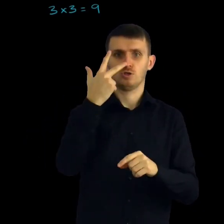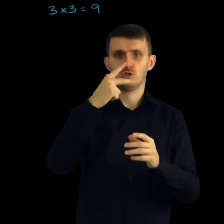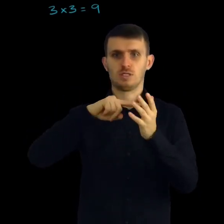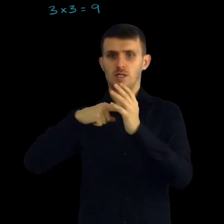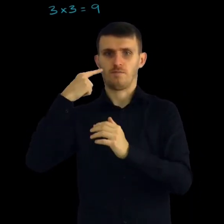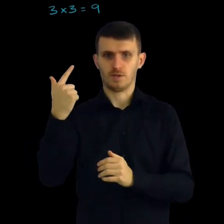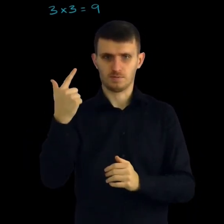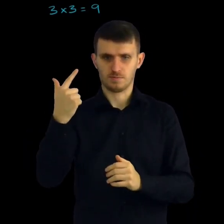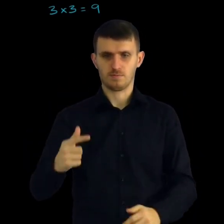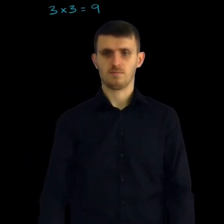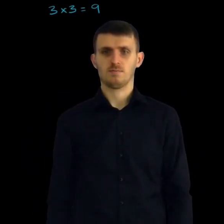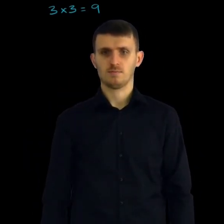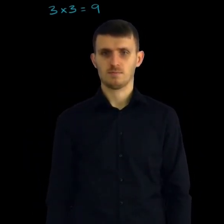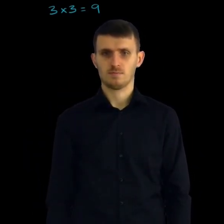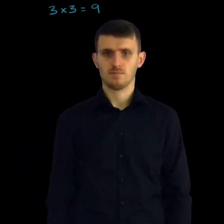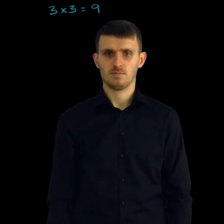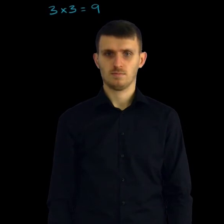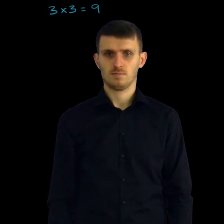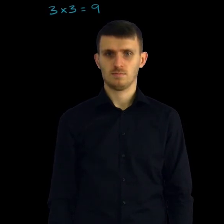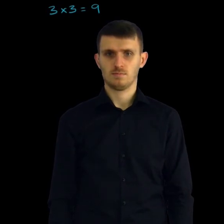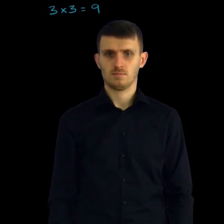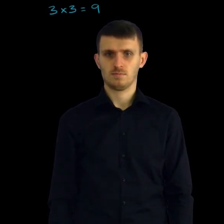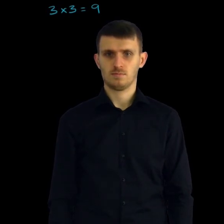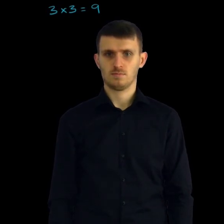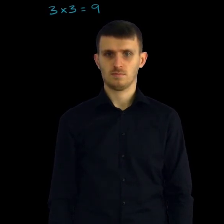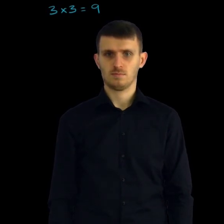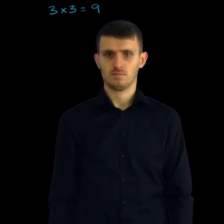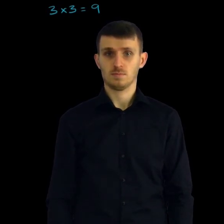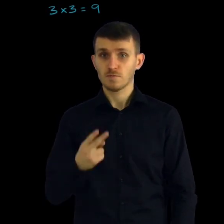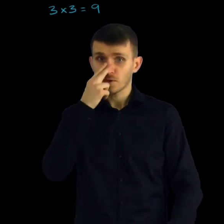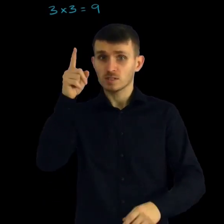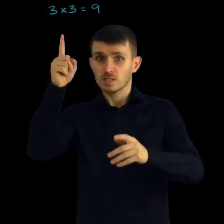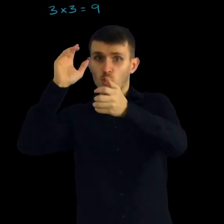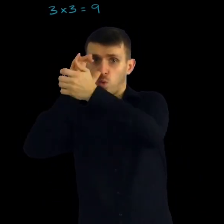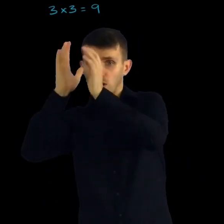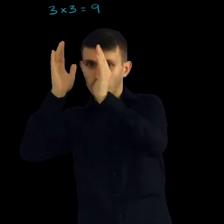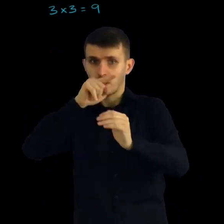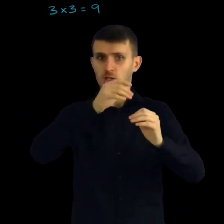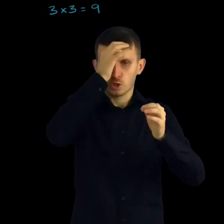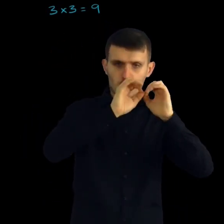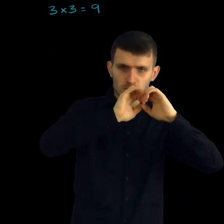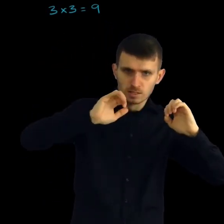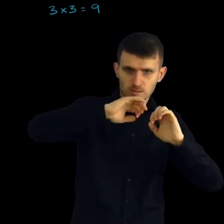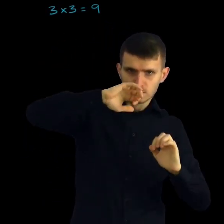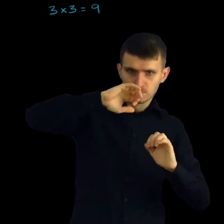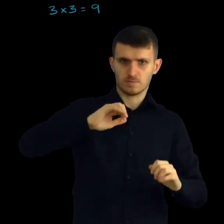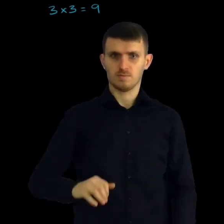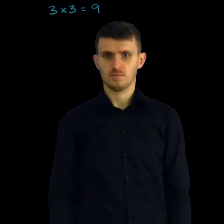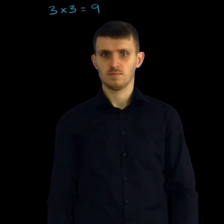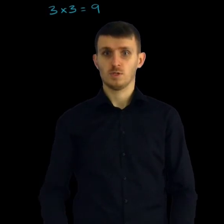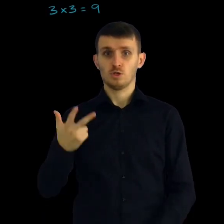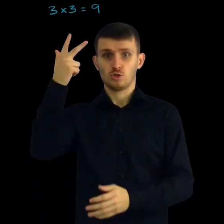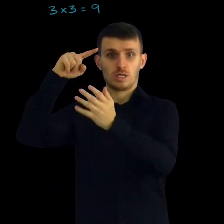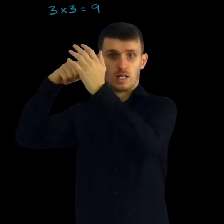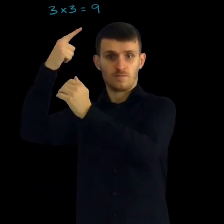30 plus 3 times 2. And if you look at it that way, that's essentially what this process did. We